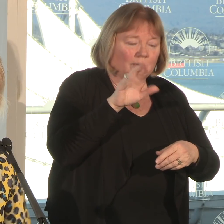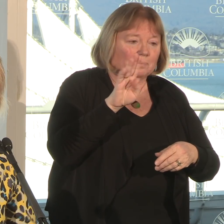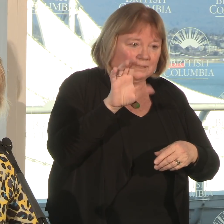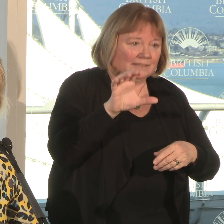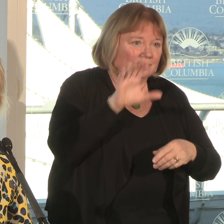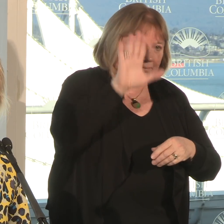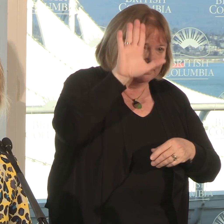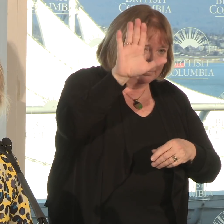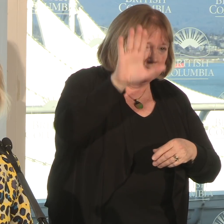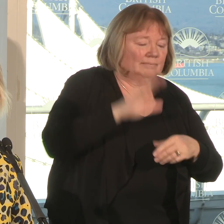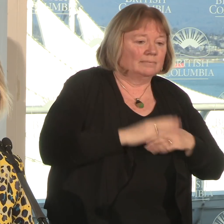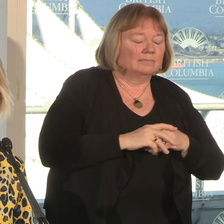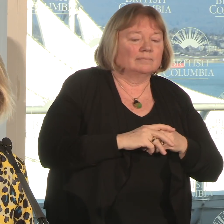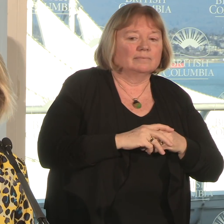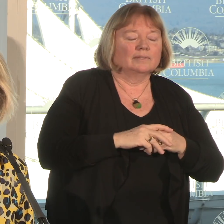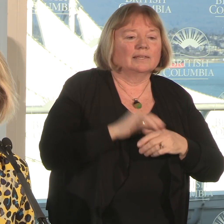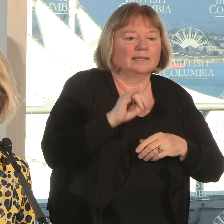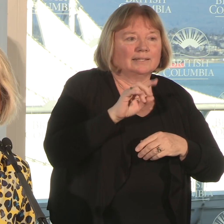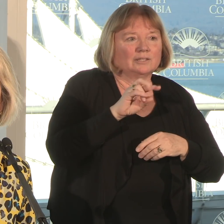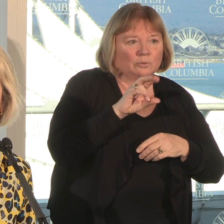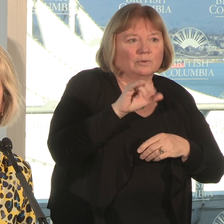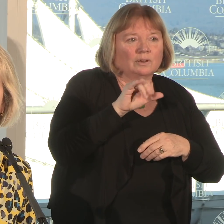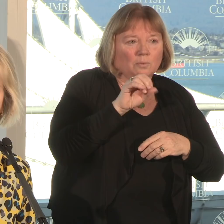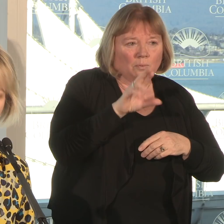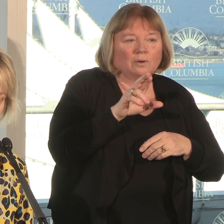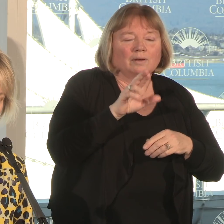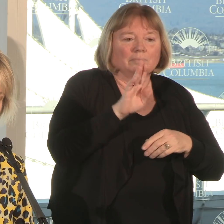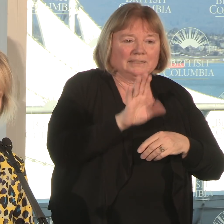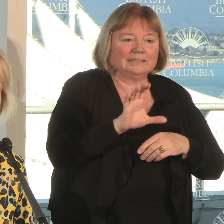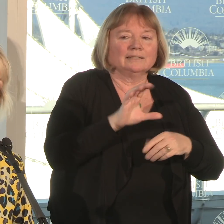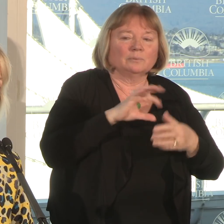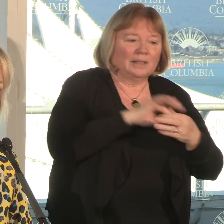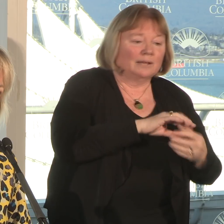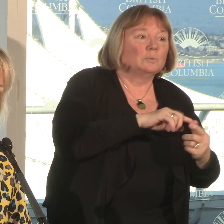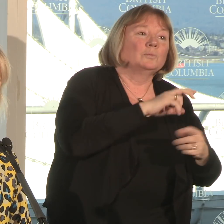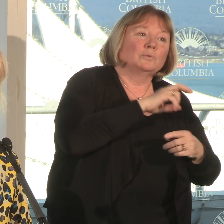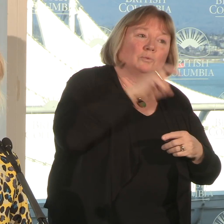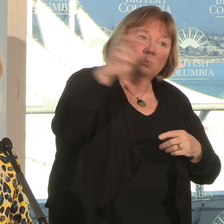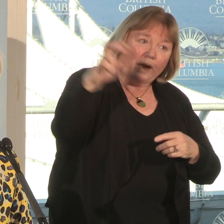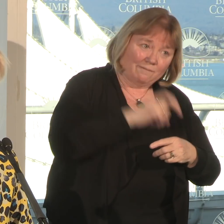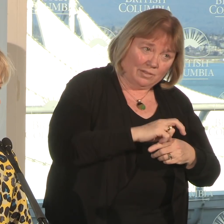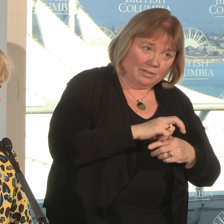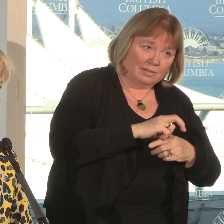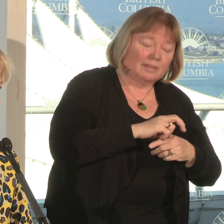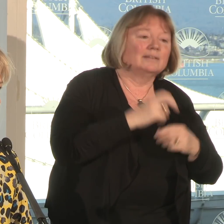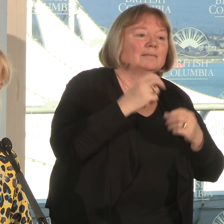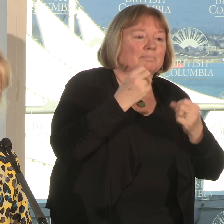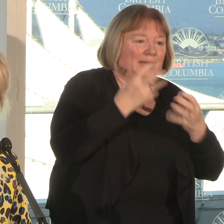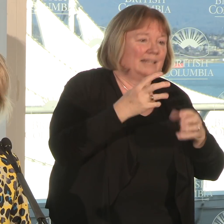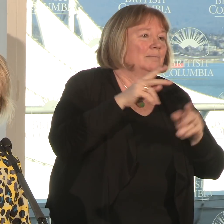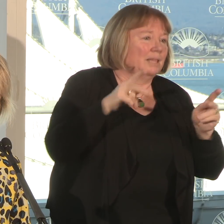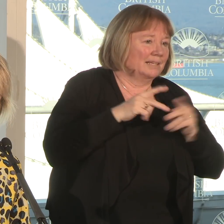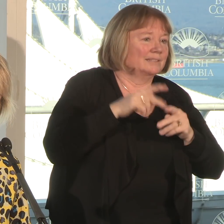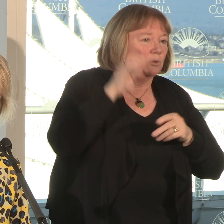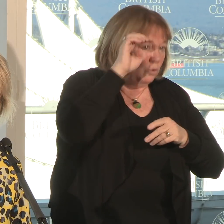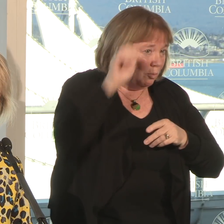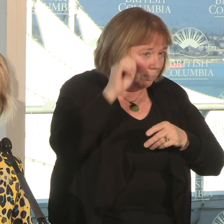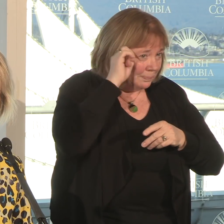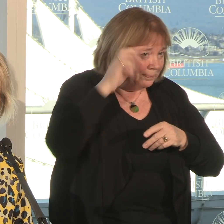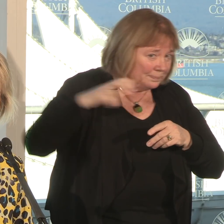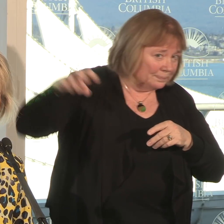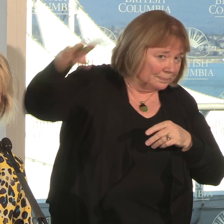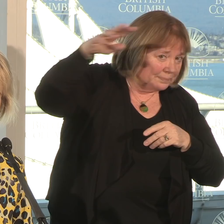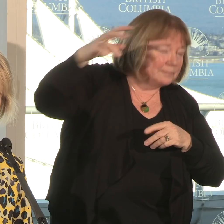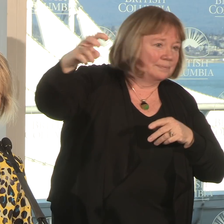Health. The Interior Health case is related to travel to a number of places in Europe, most recently